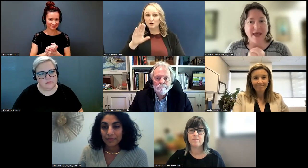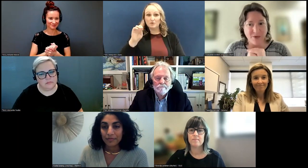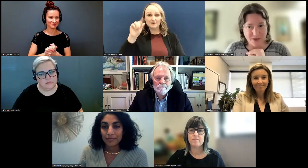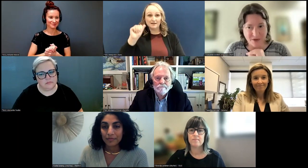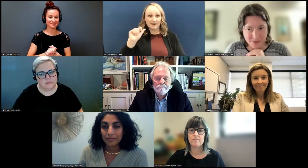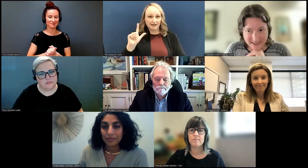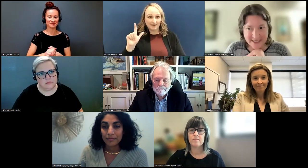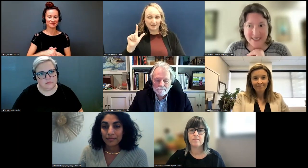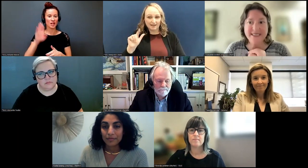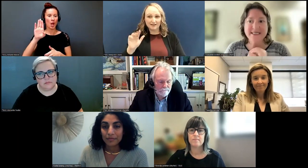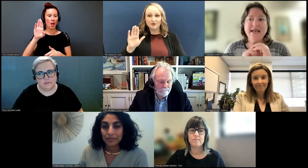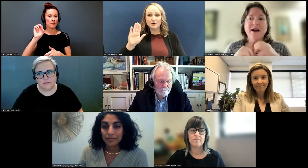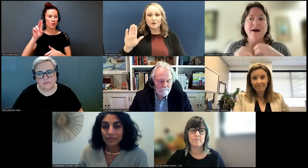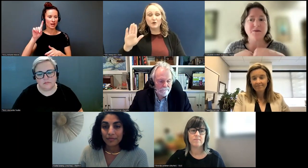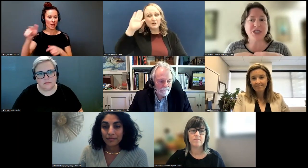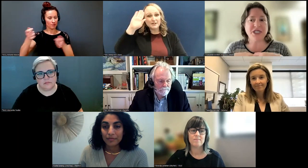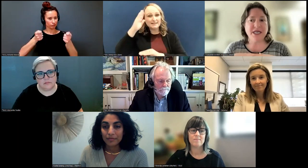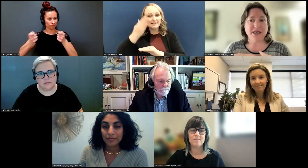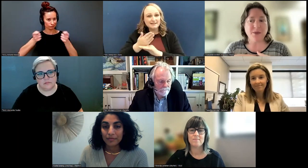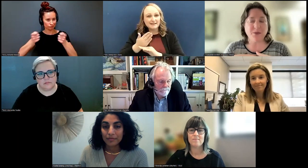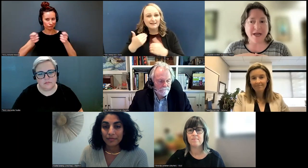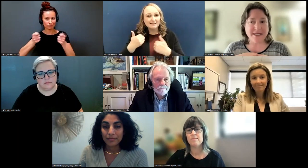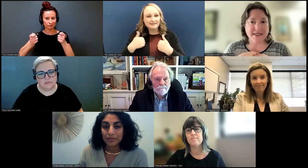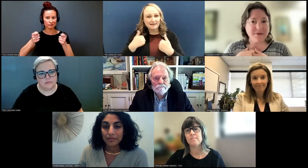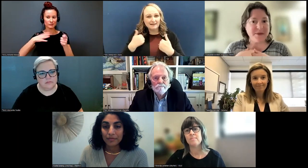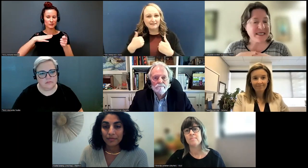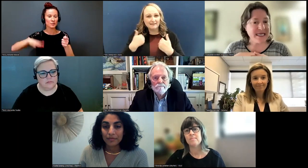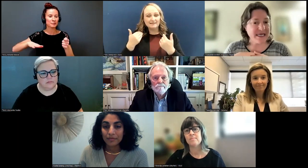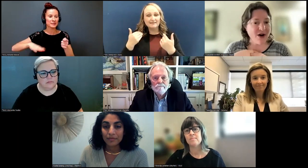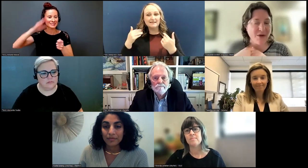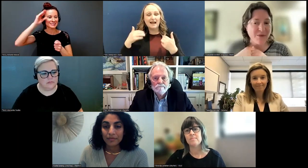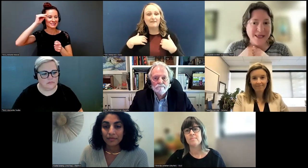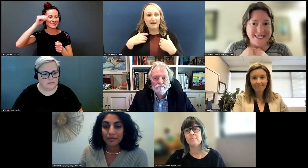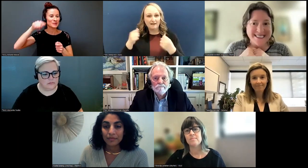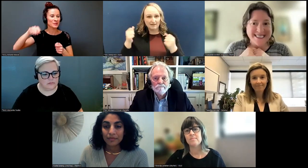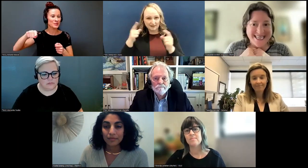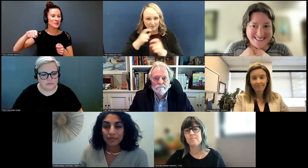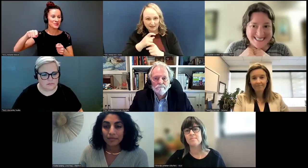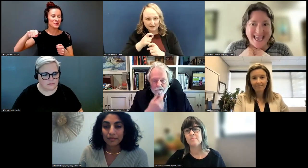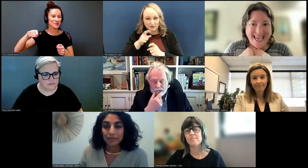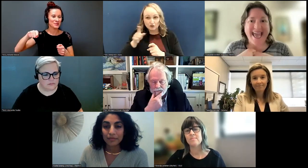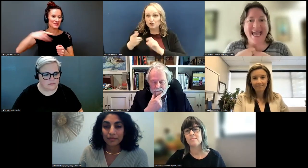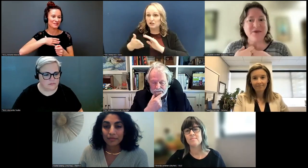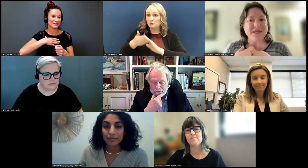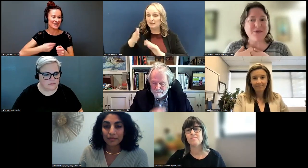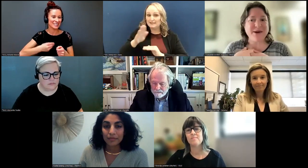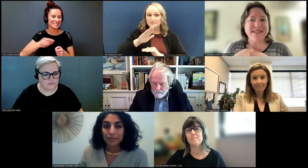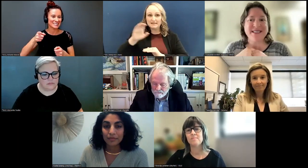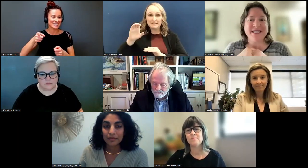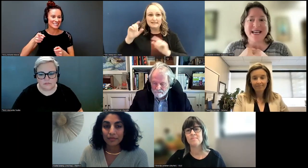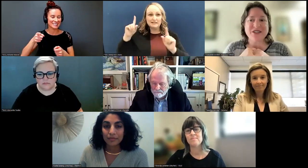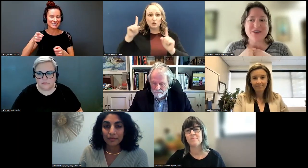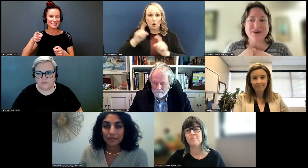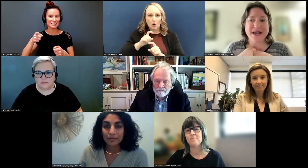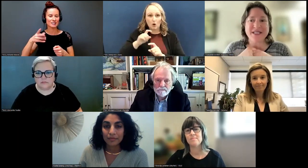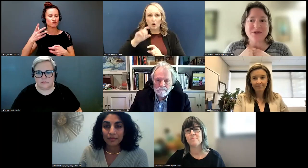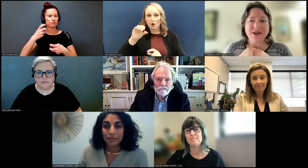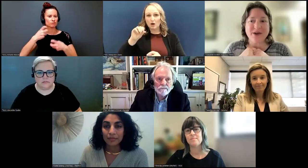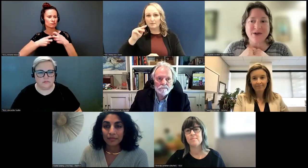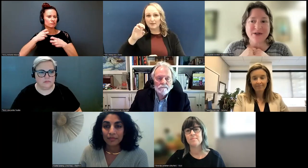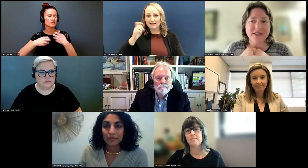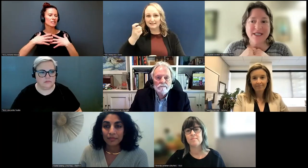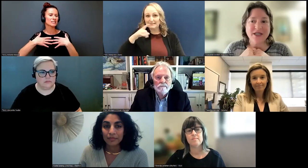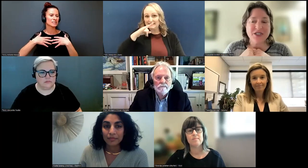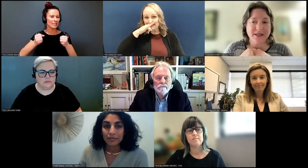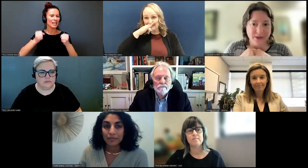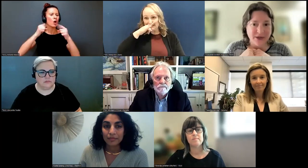son with health complexities. She runs BC Complex Kids and was appointed to the National Advisory